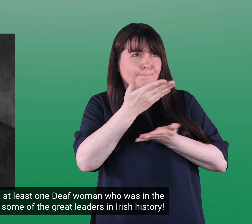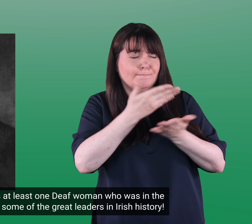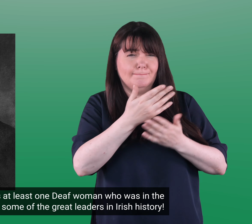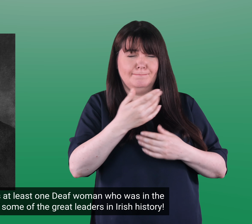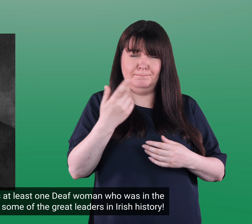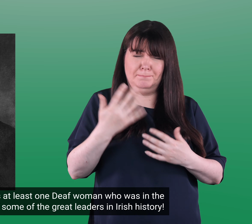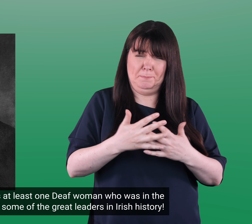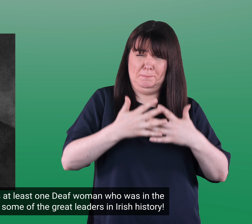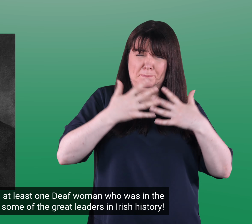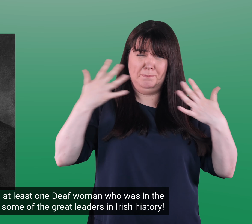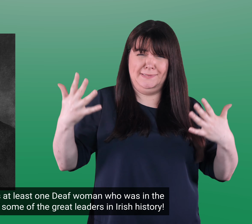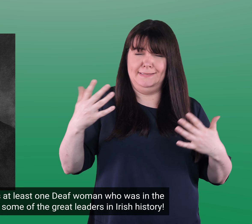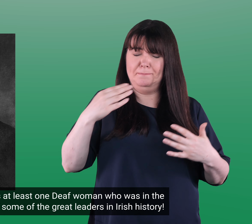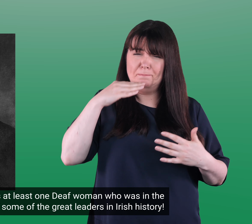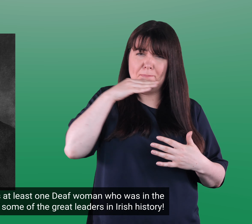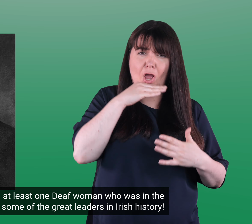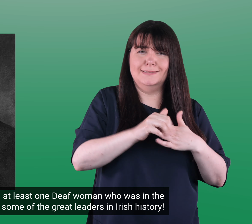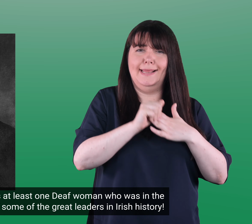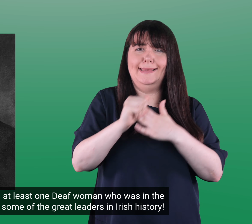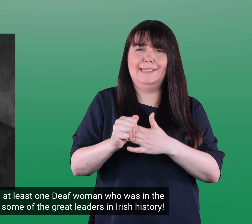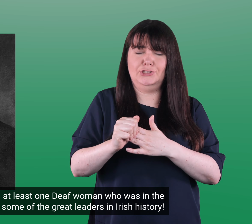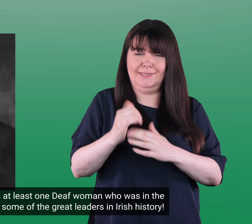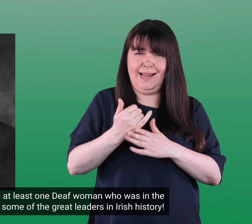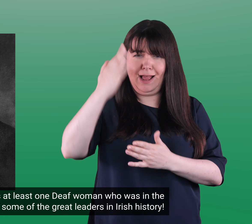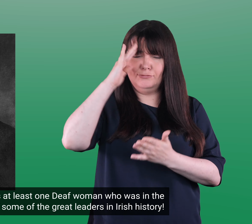in the company of some of the great leaders in Irish history.